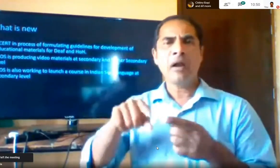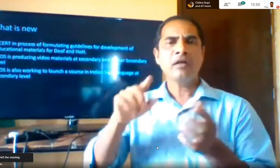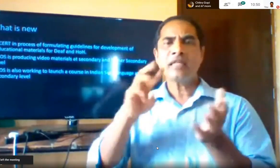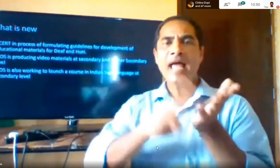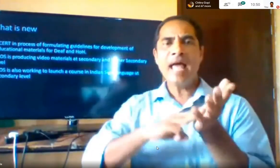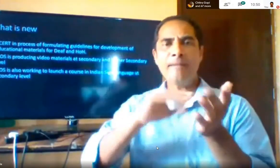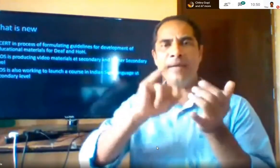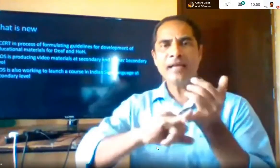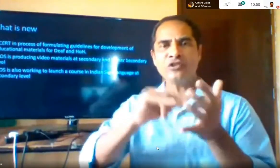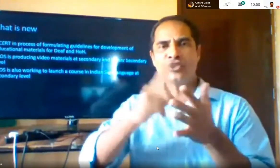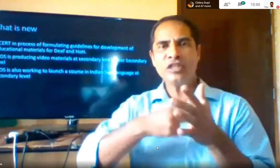NCRT,